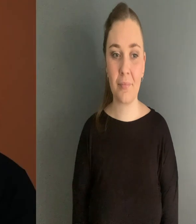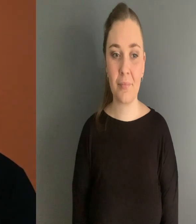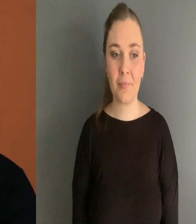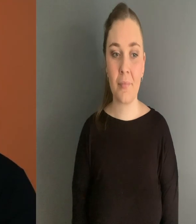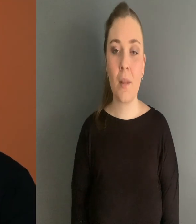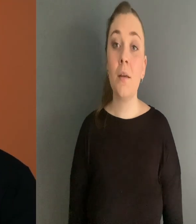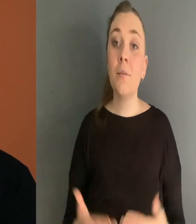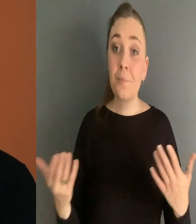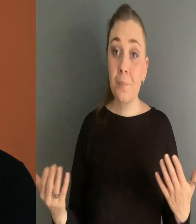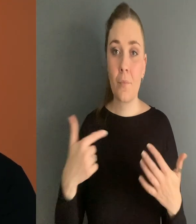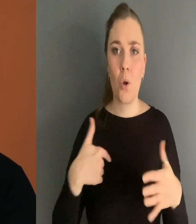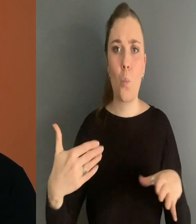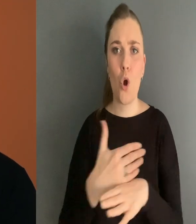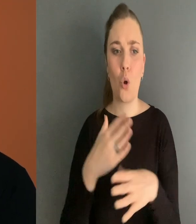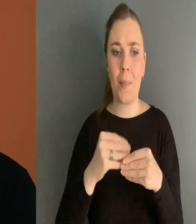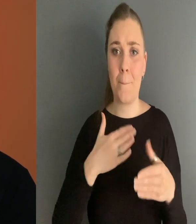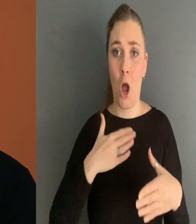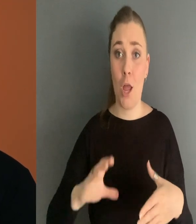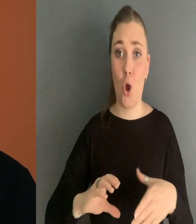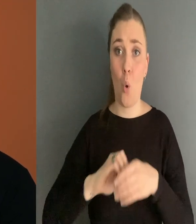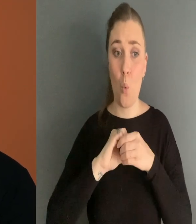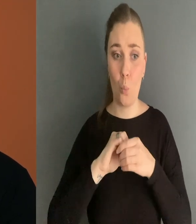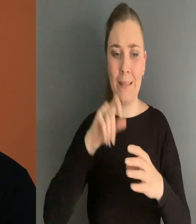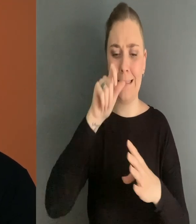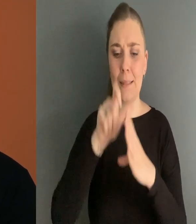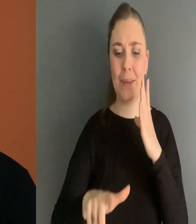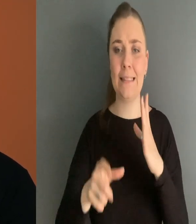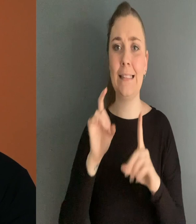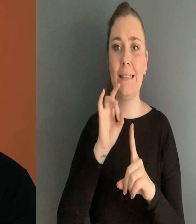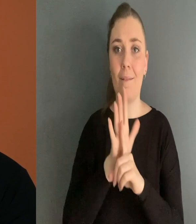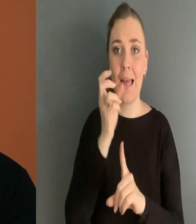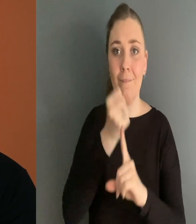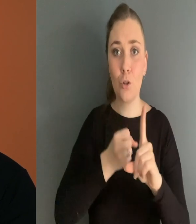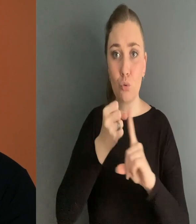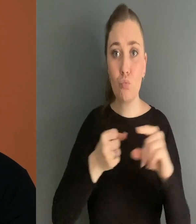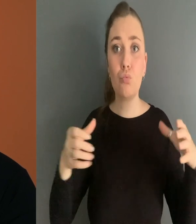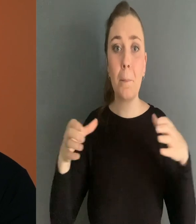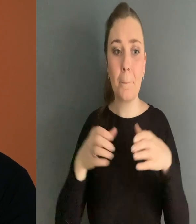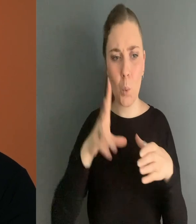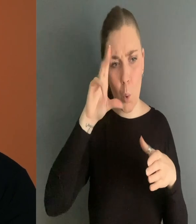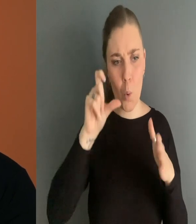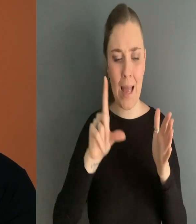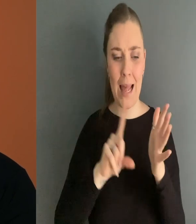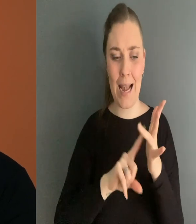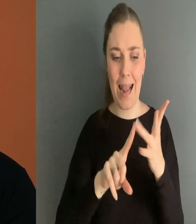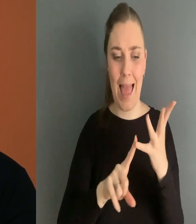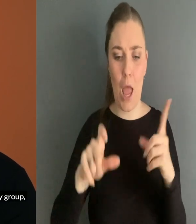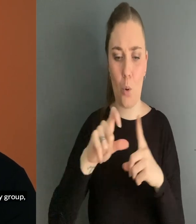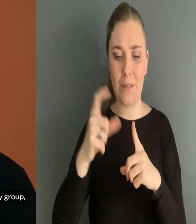Well I work with my own disability self-advocacy group called Loud and Clear